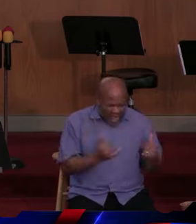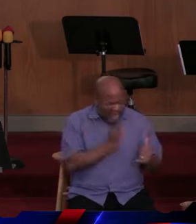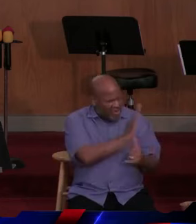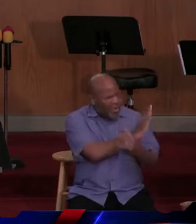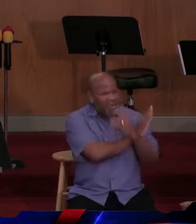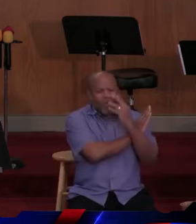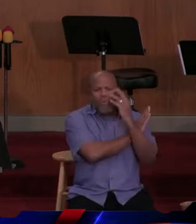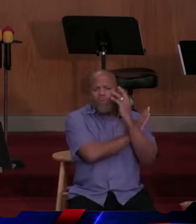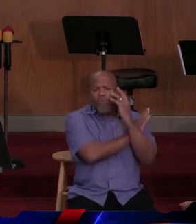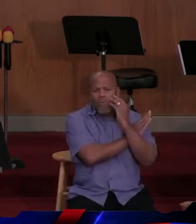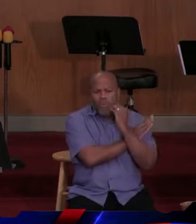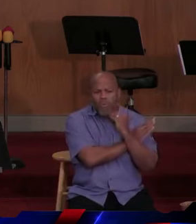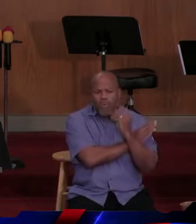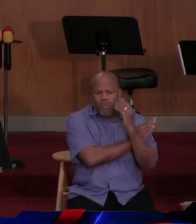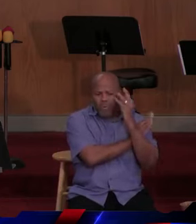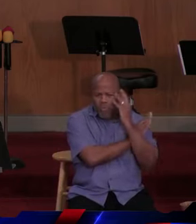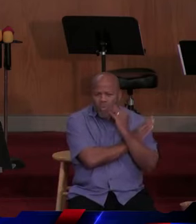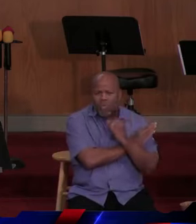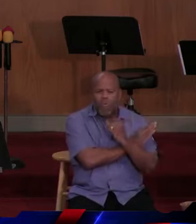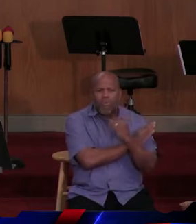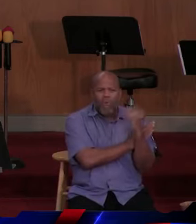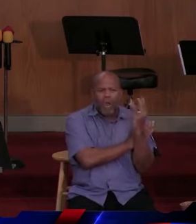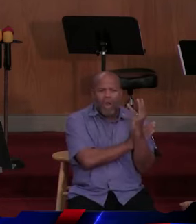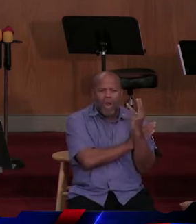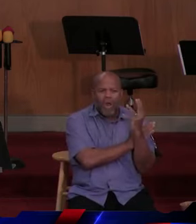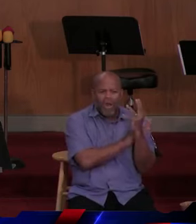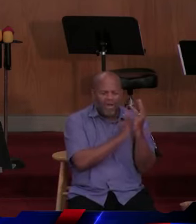experiences with the Lord. The fact that Jesus